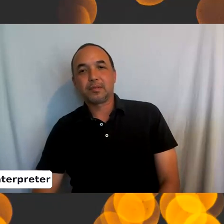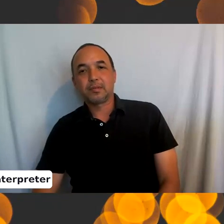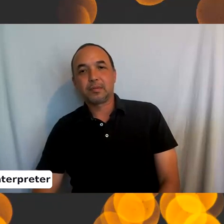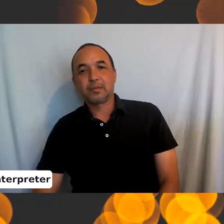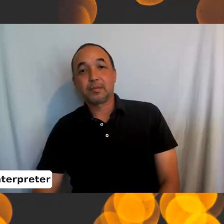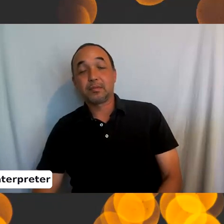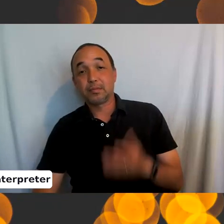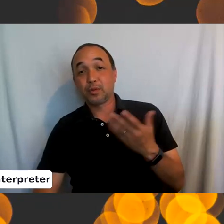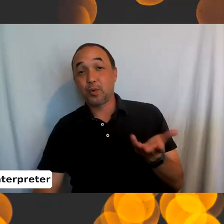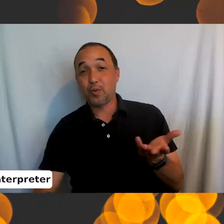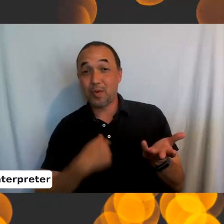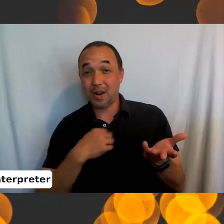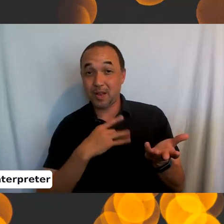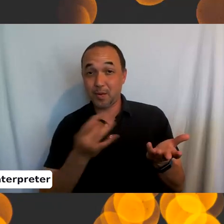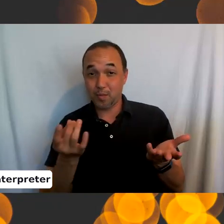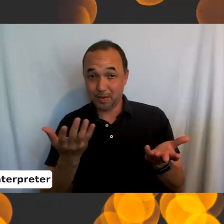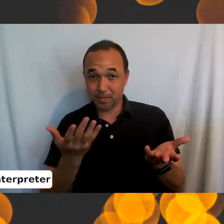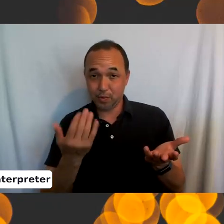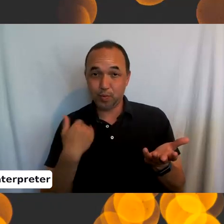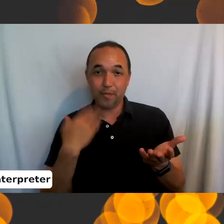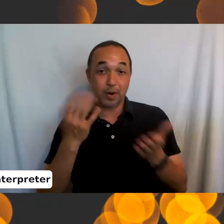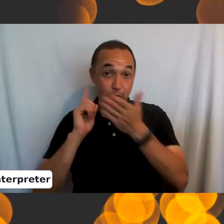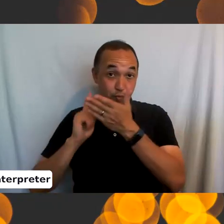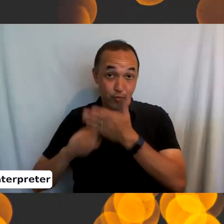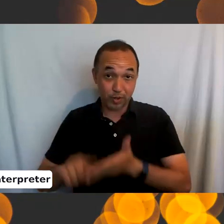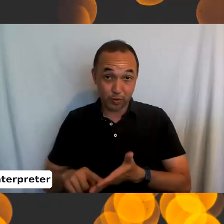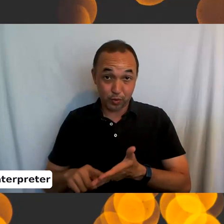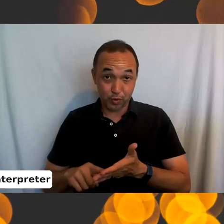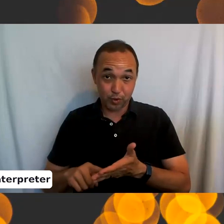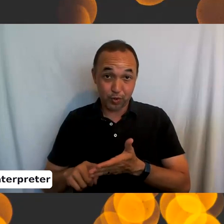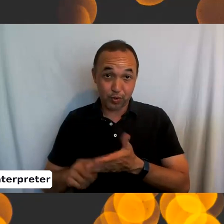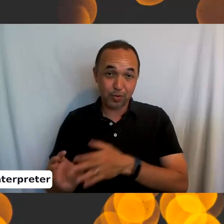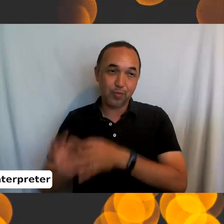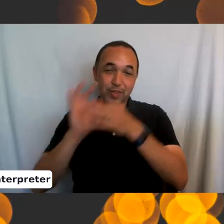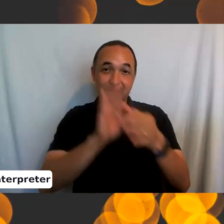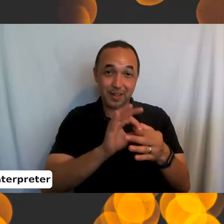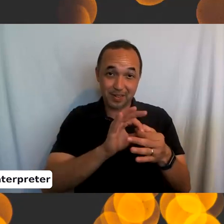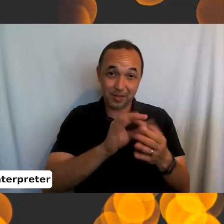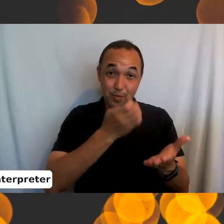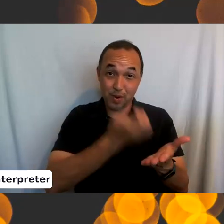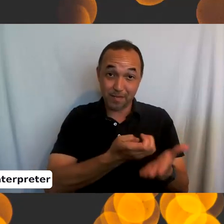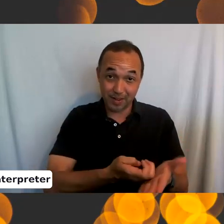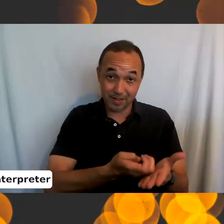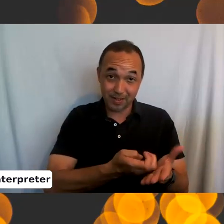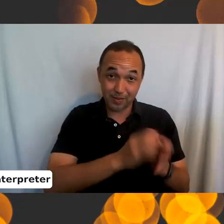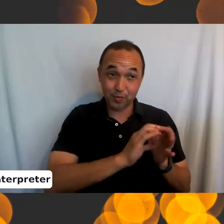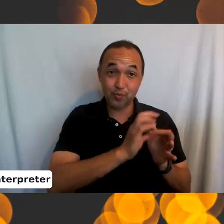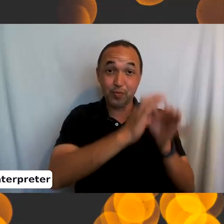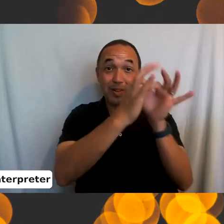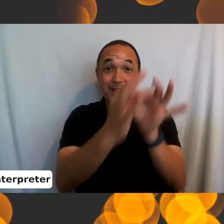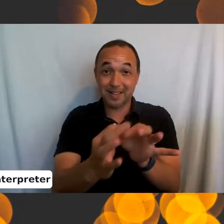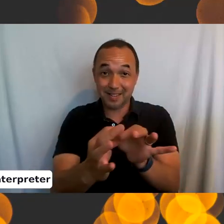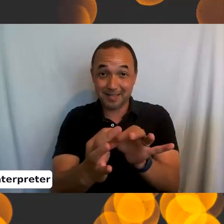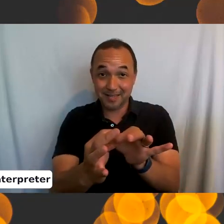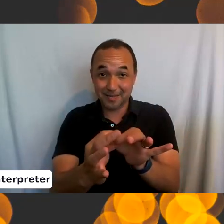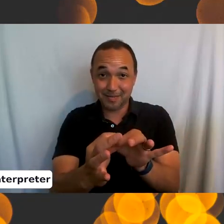a really great piece of research that corresponds with a really great piece of evidence, which corresponds with